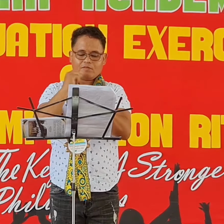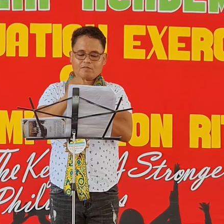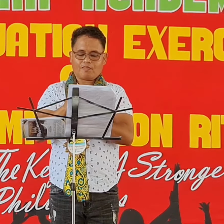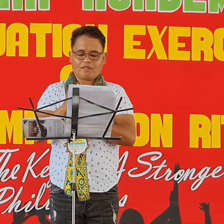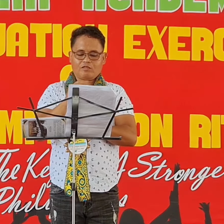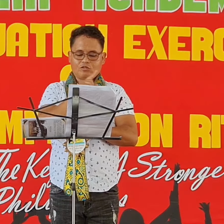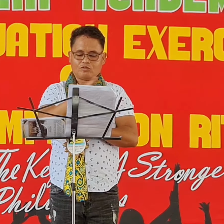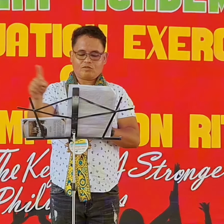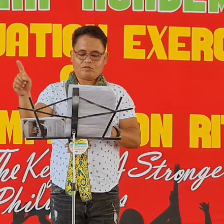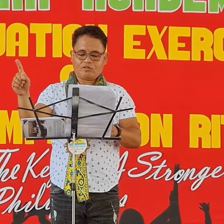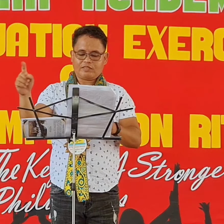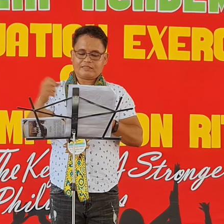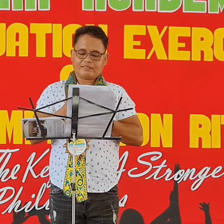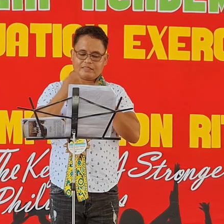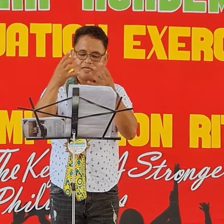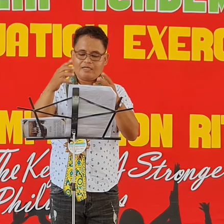Because it will make you succeed.